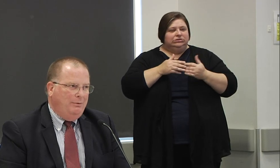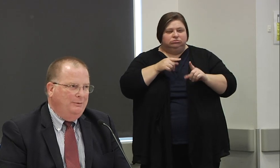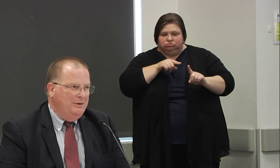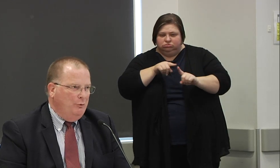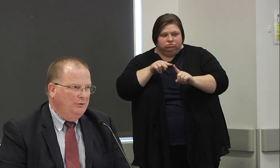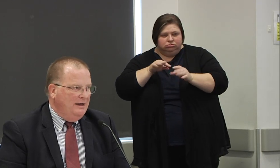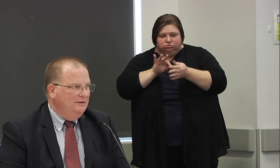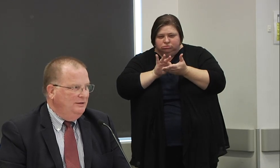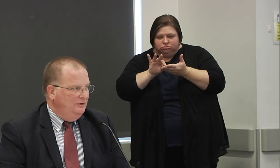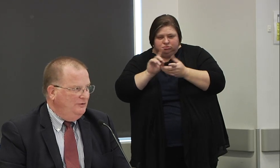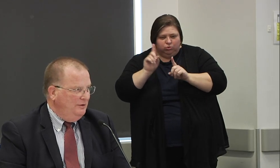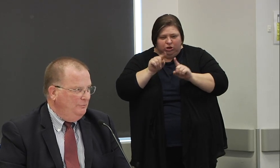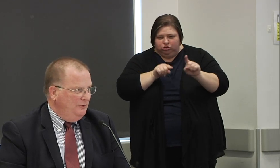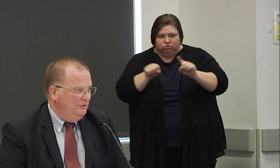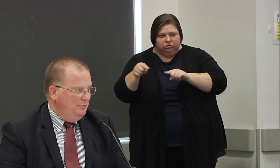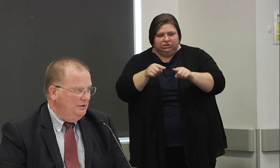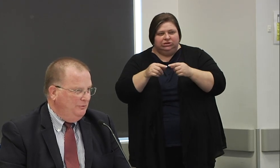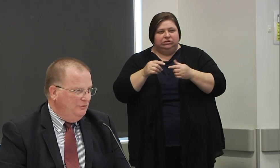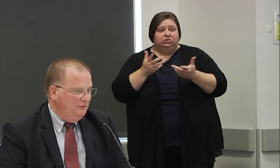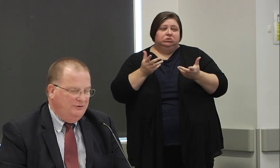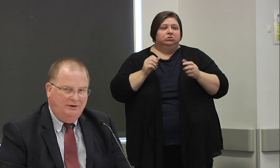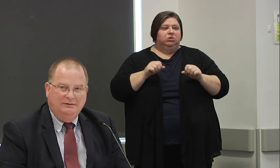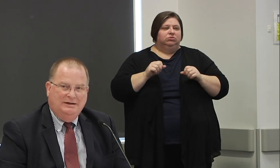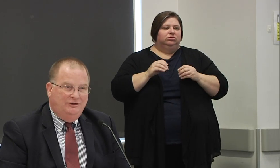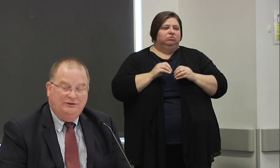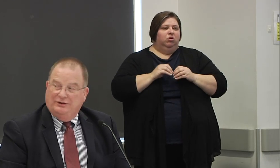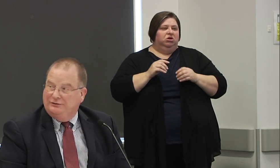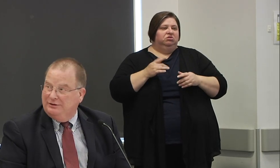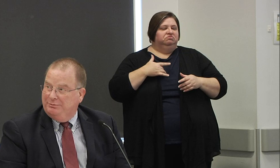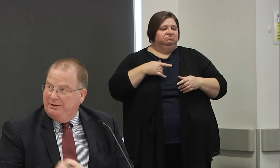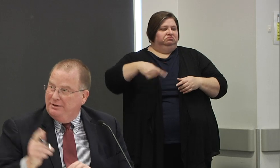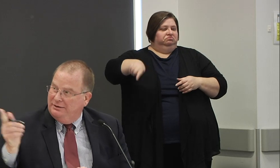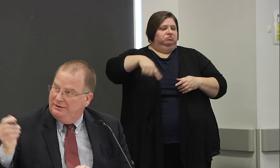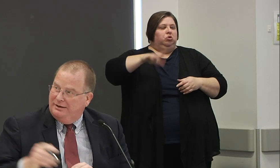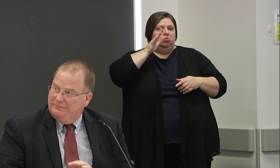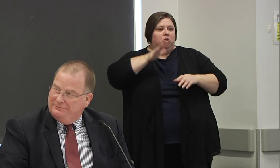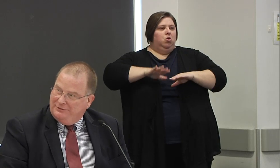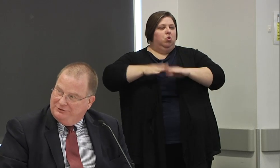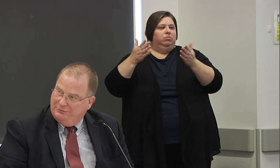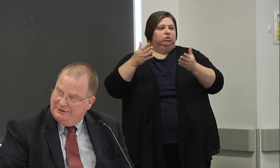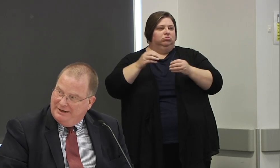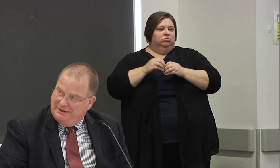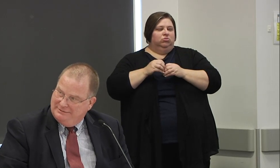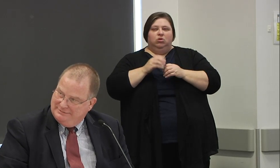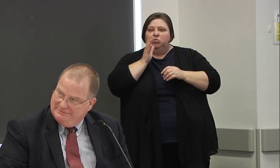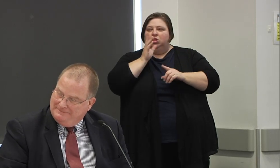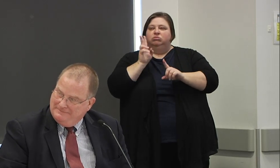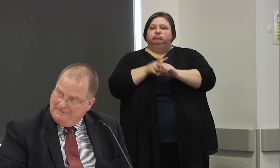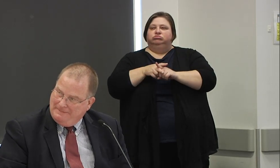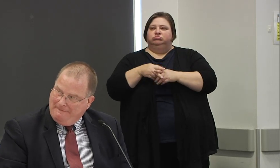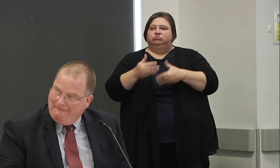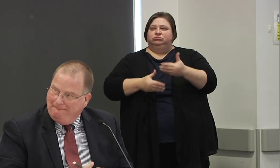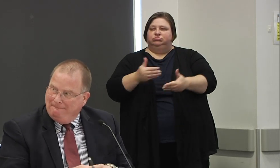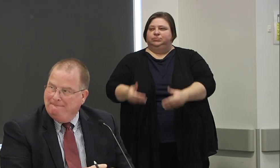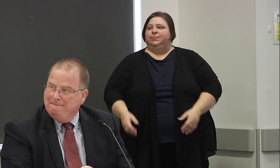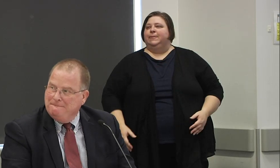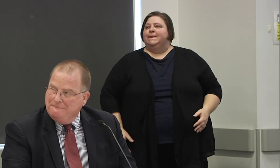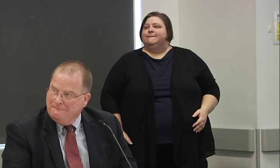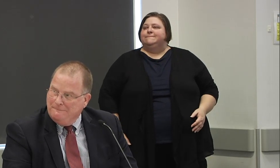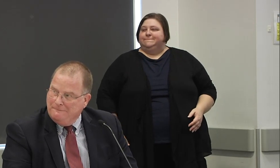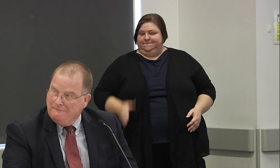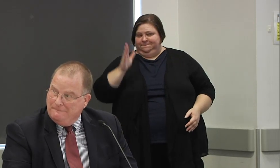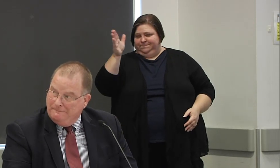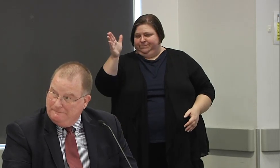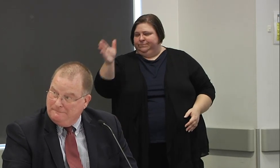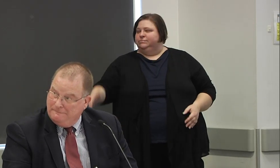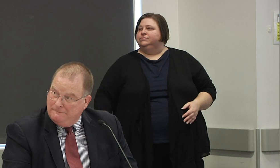probably the more likely it is to be in a position to successfully apply. Doctor, you wanted to add? Yes, this is Renee Edwards. I'd like to make a general